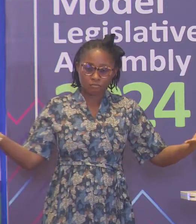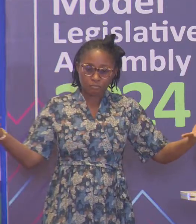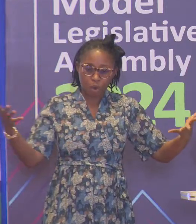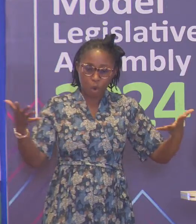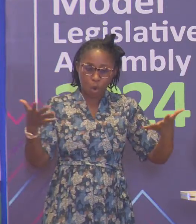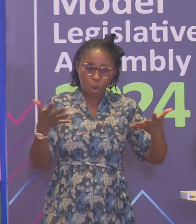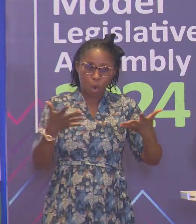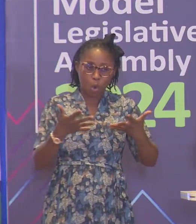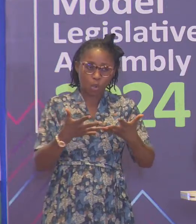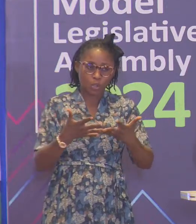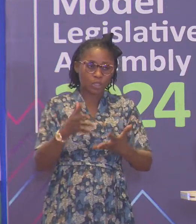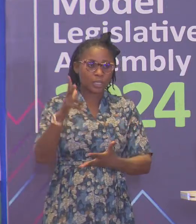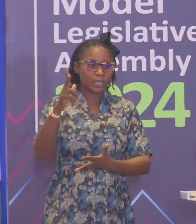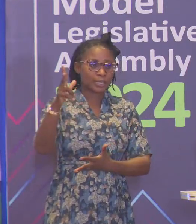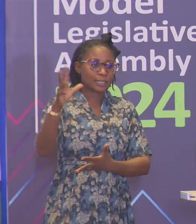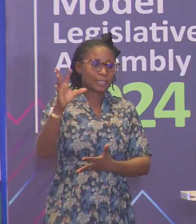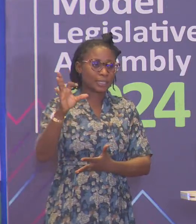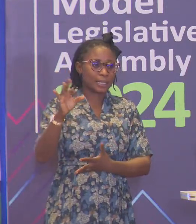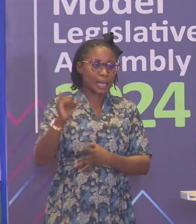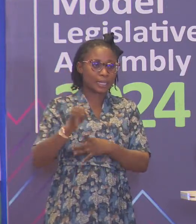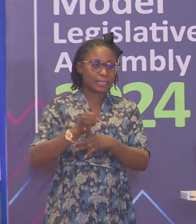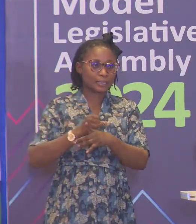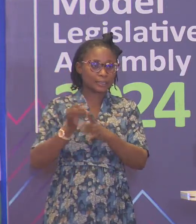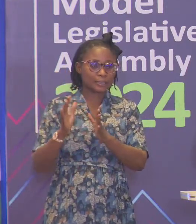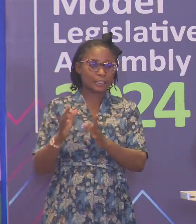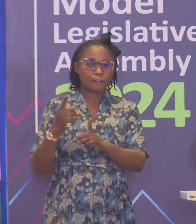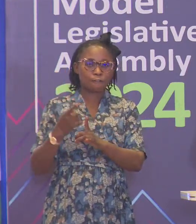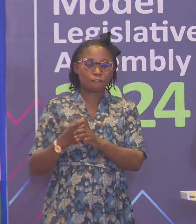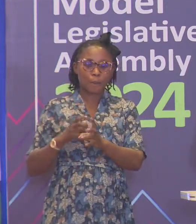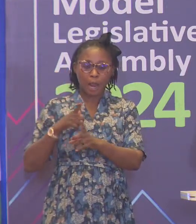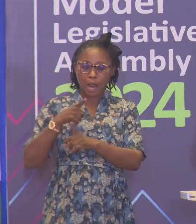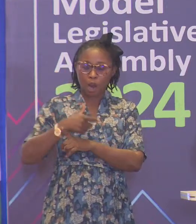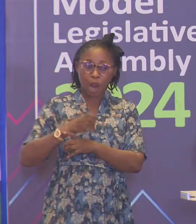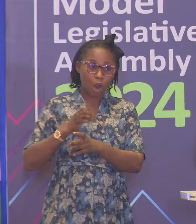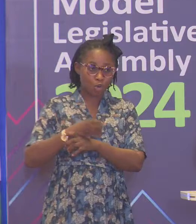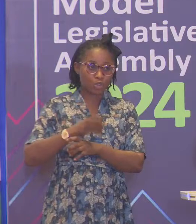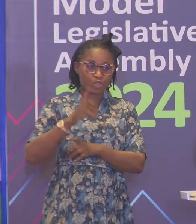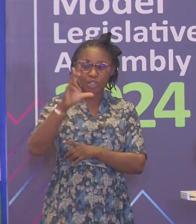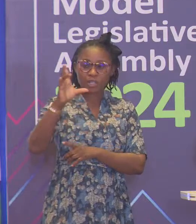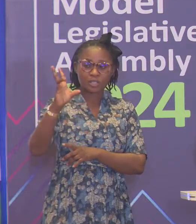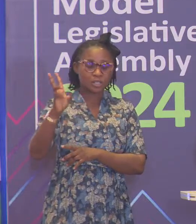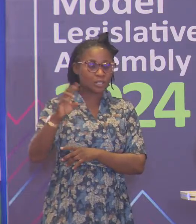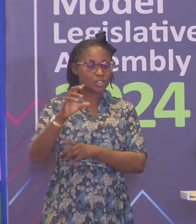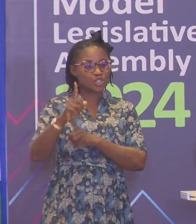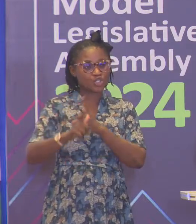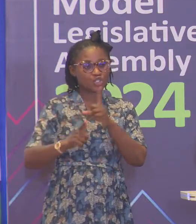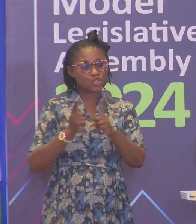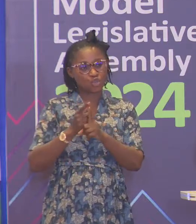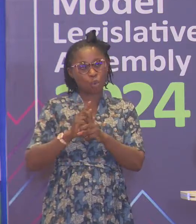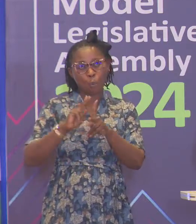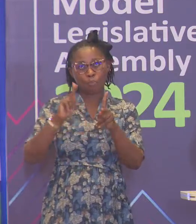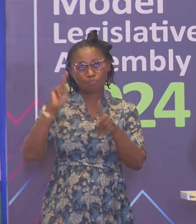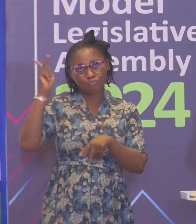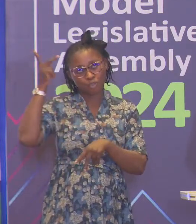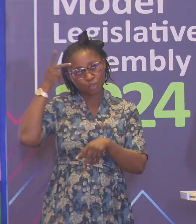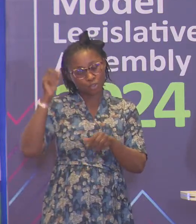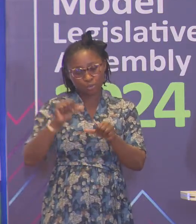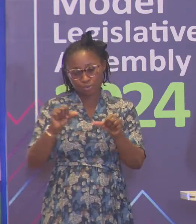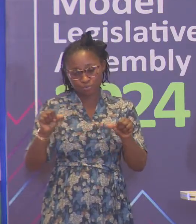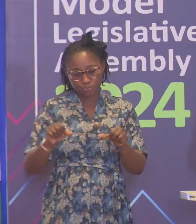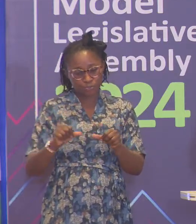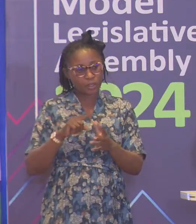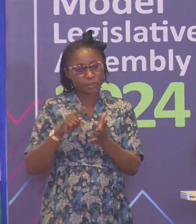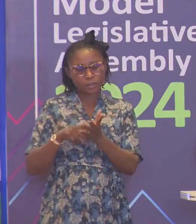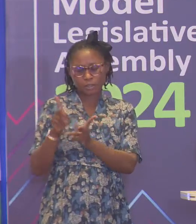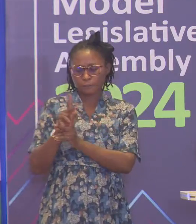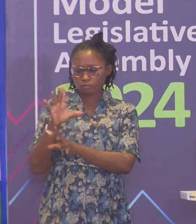39 interns from across the 6 geopolitical zones. These carefully selected interns were